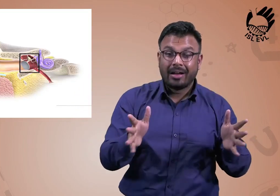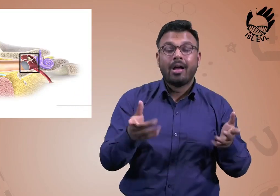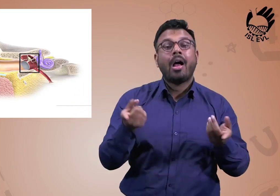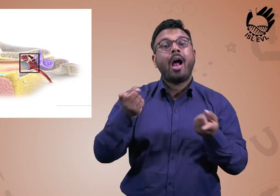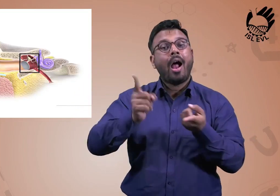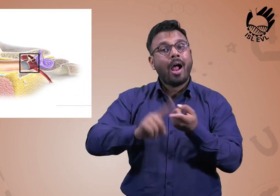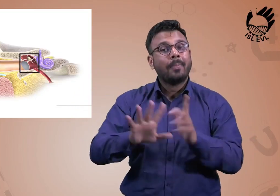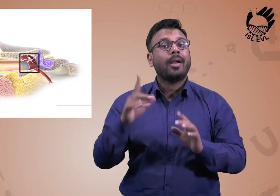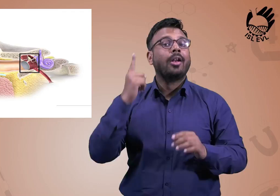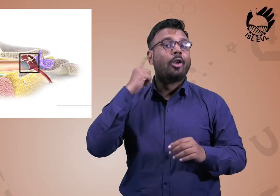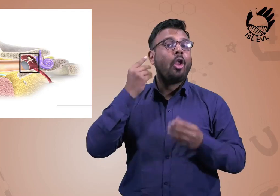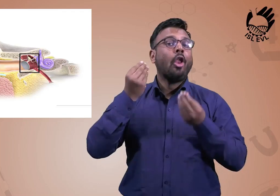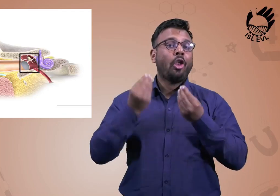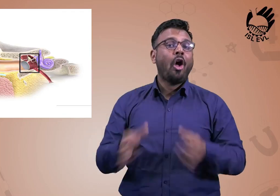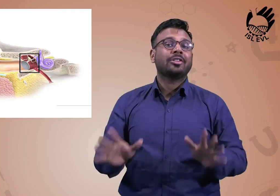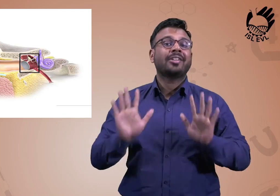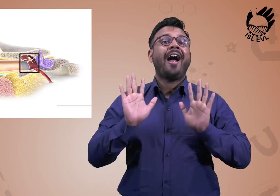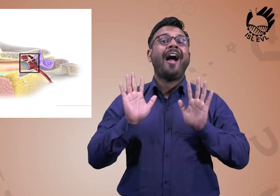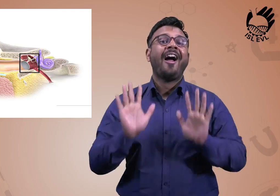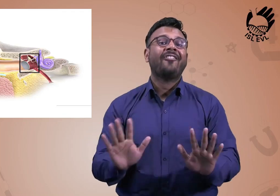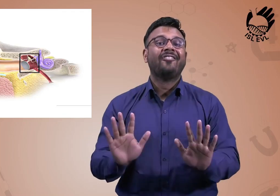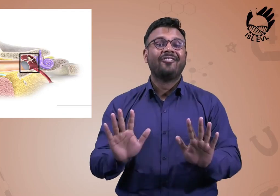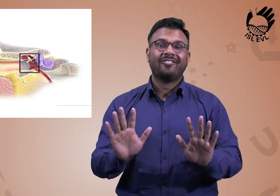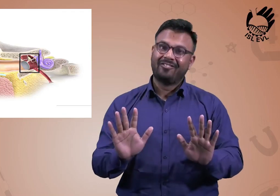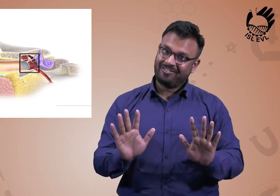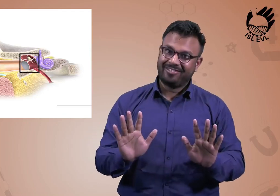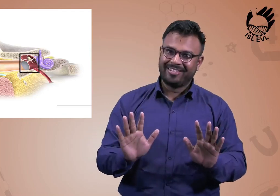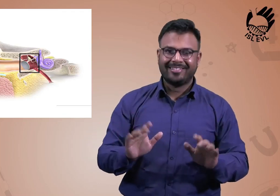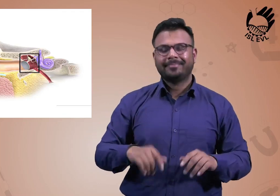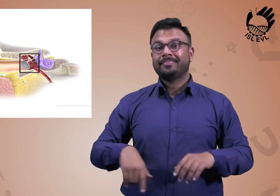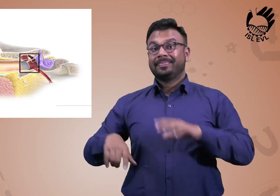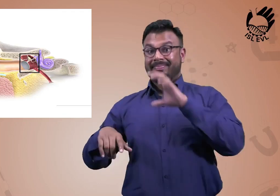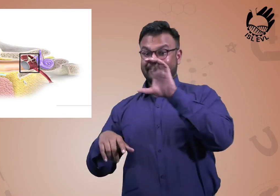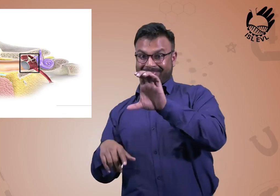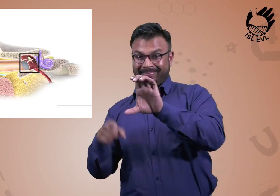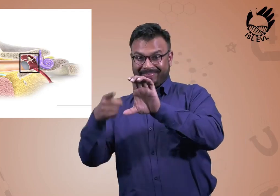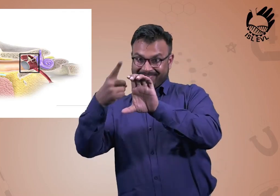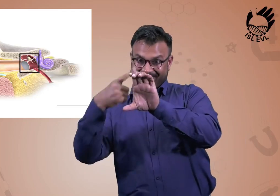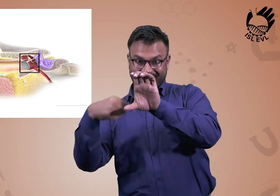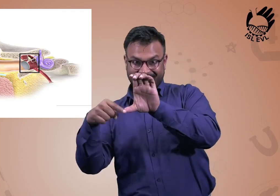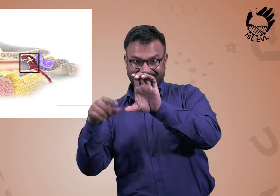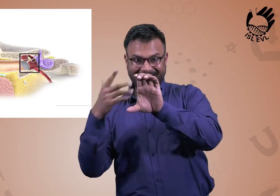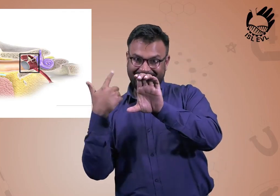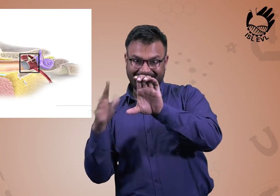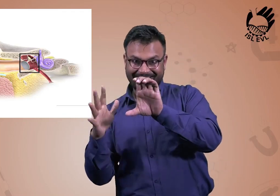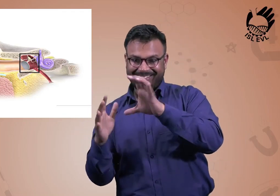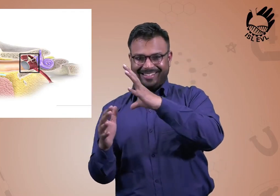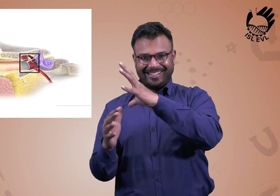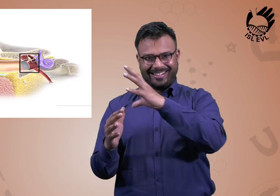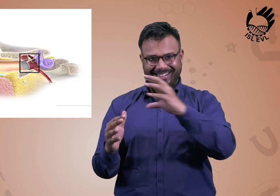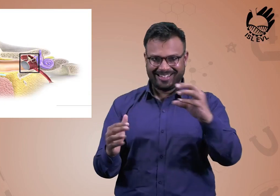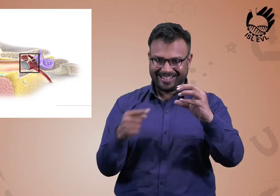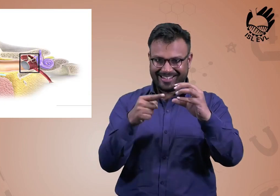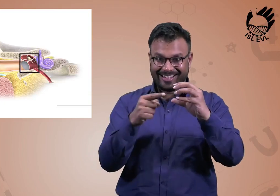because if we are not careful we may damage the eardrum. If you put any sharp object like a pen or a